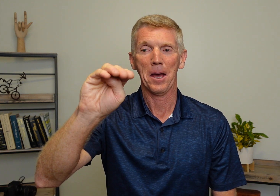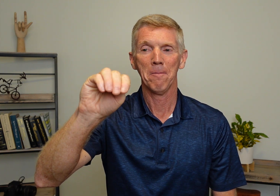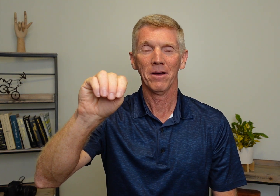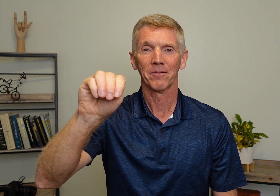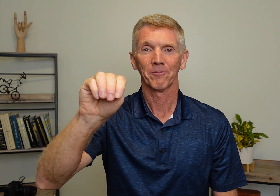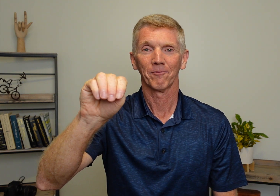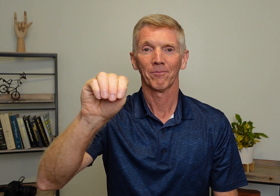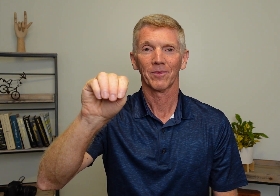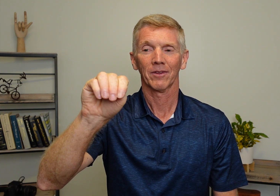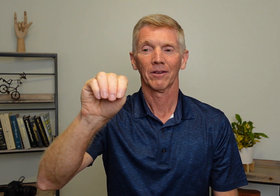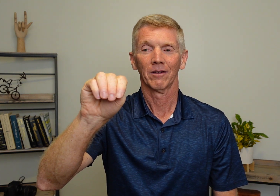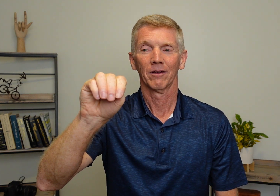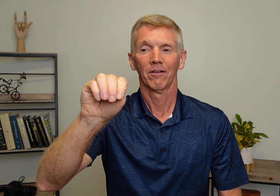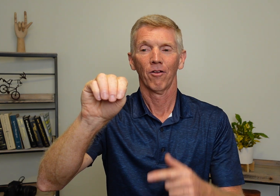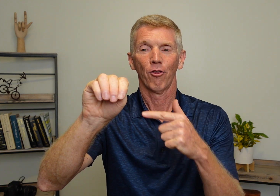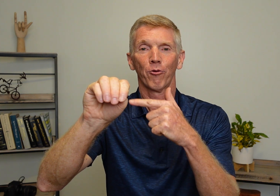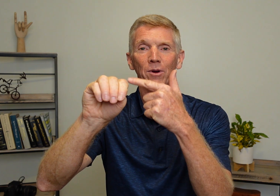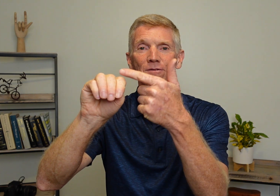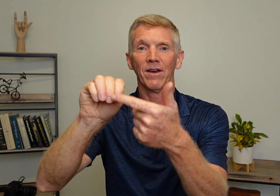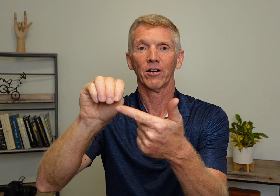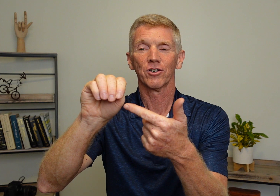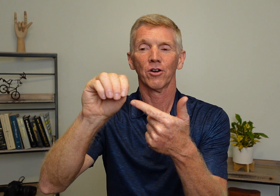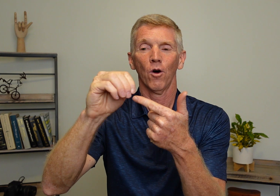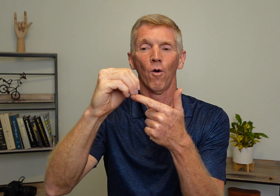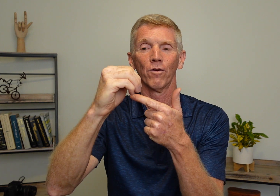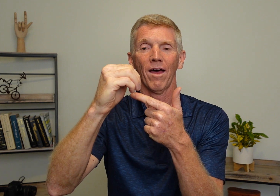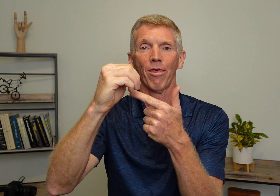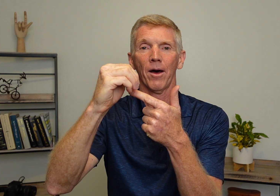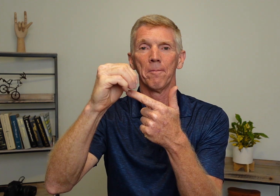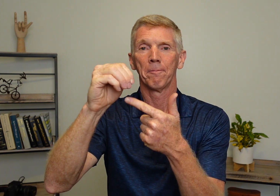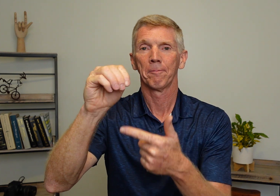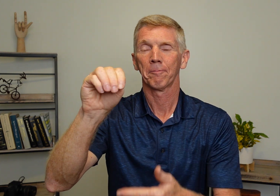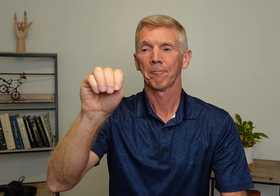M, three fingers over that thumb.